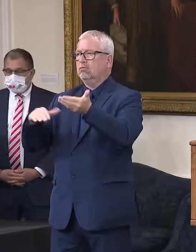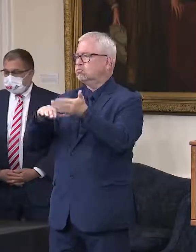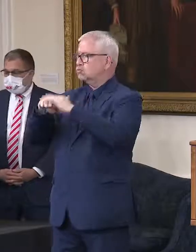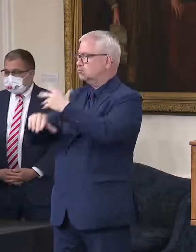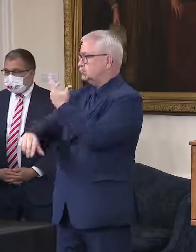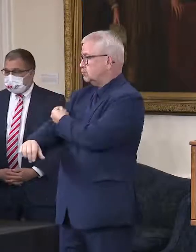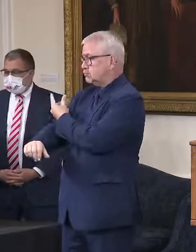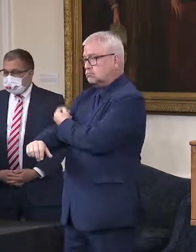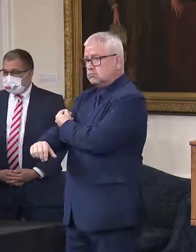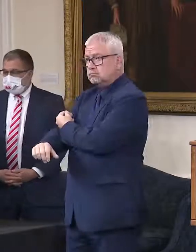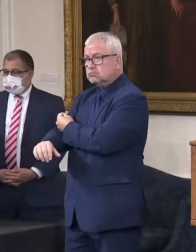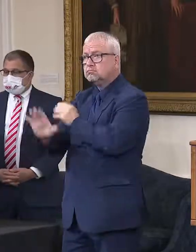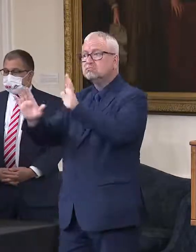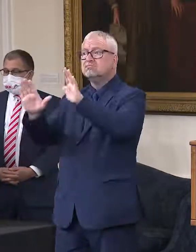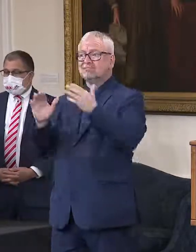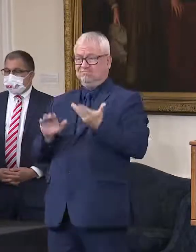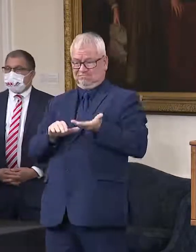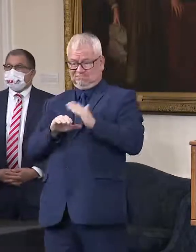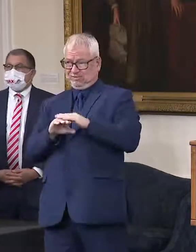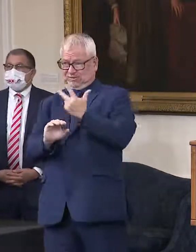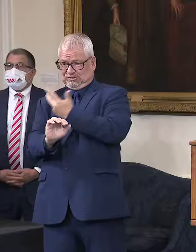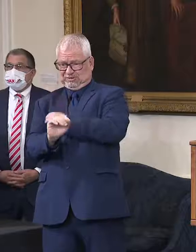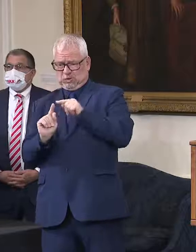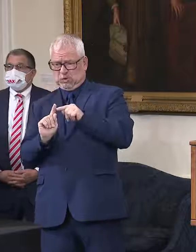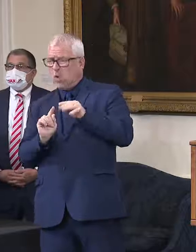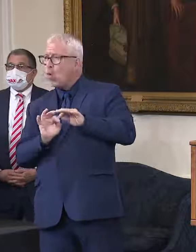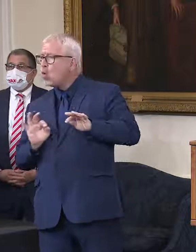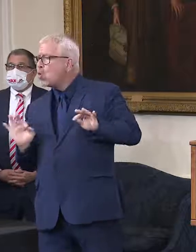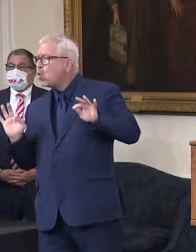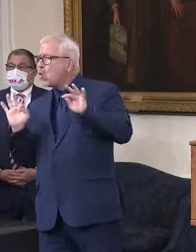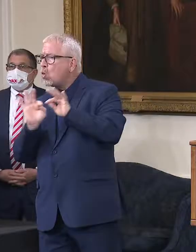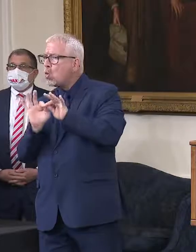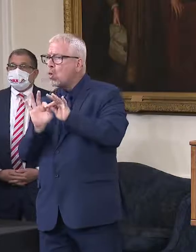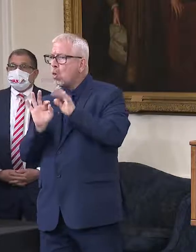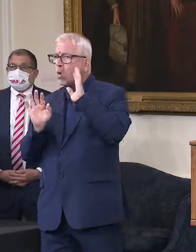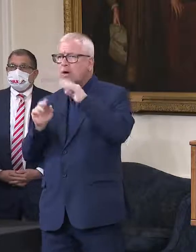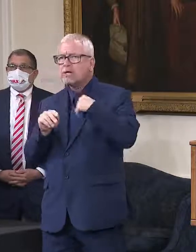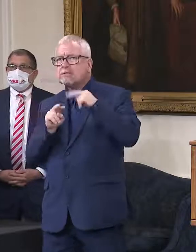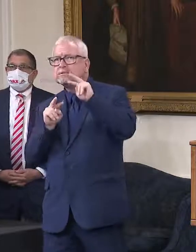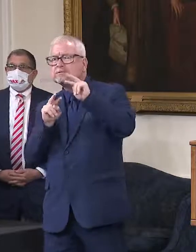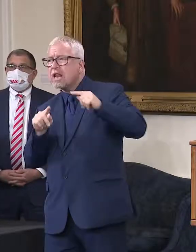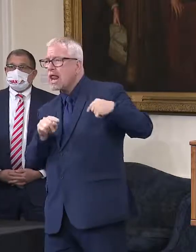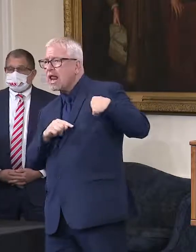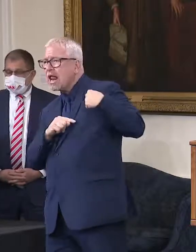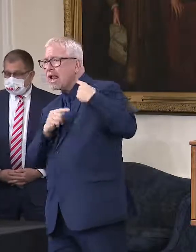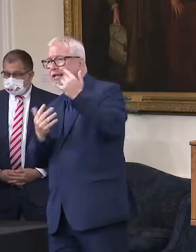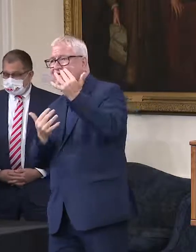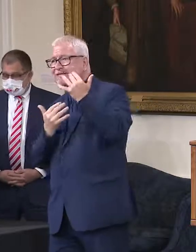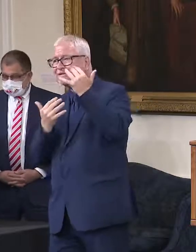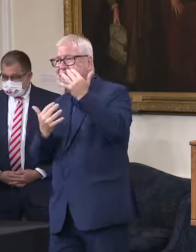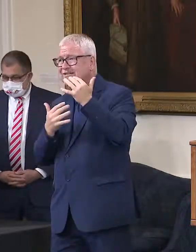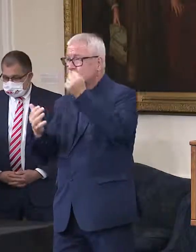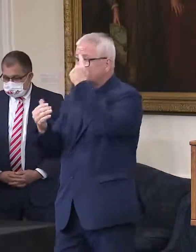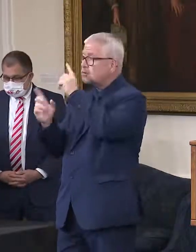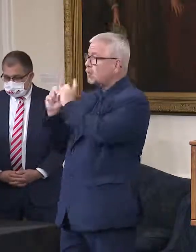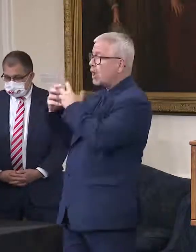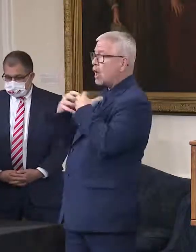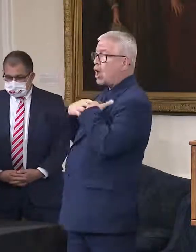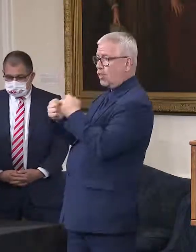step, something that we've been pushing for and that the state health officials have been preparing for over the past several